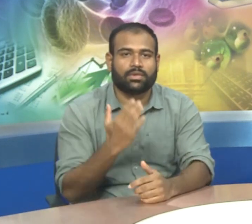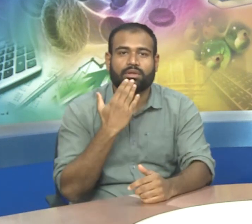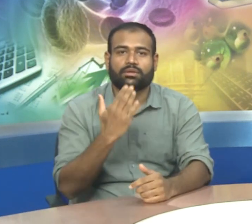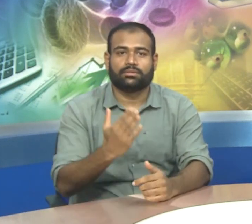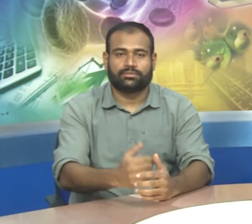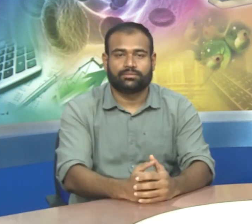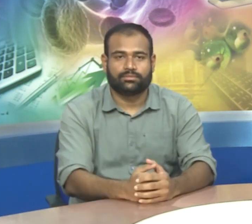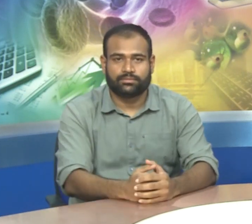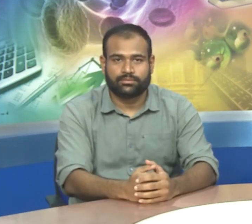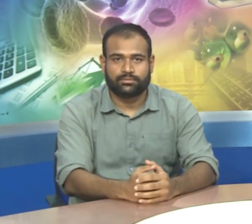Thank you.